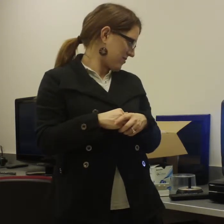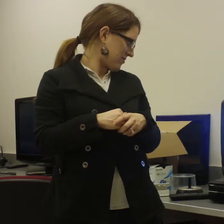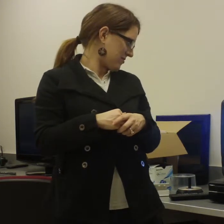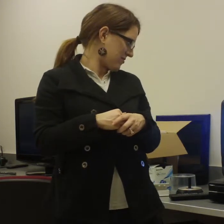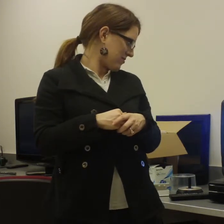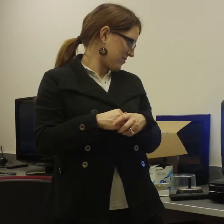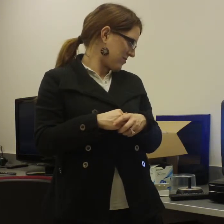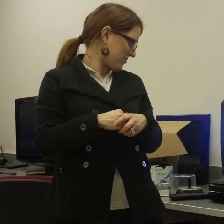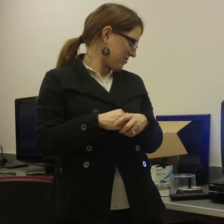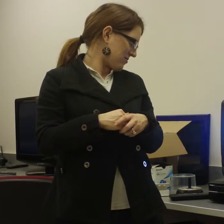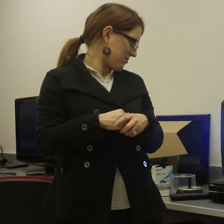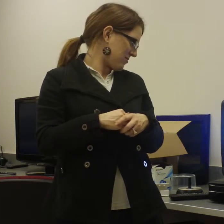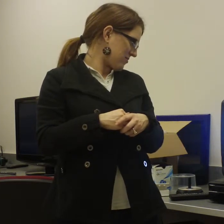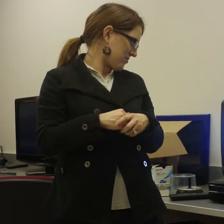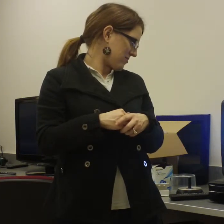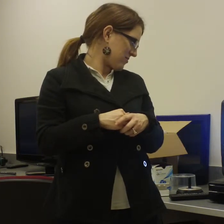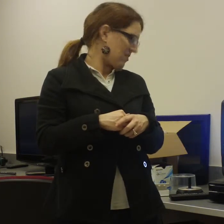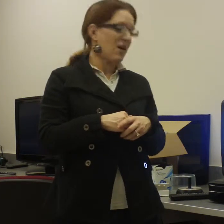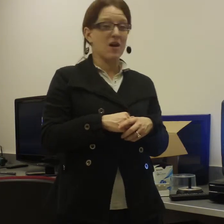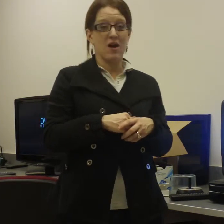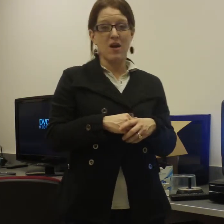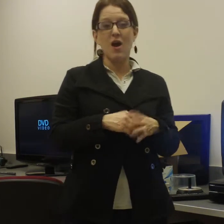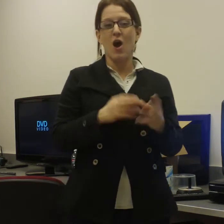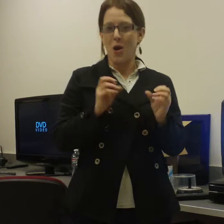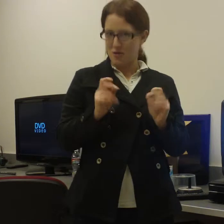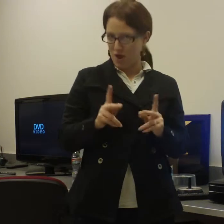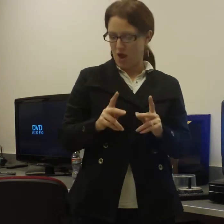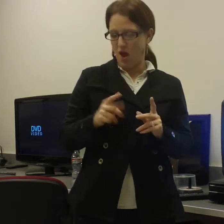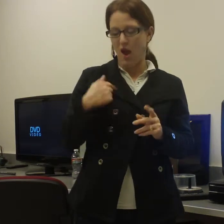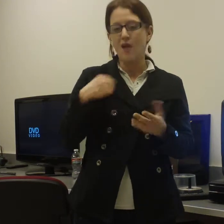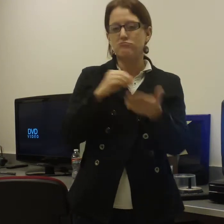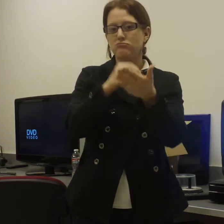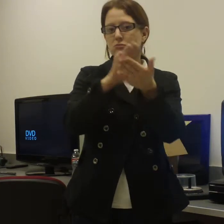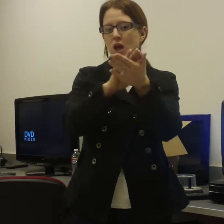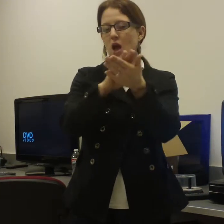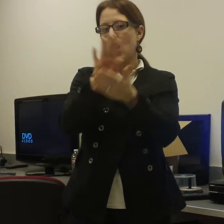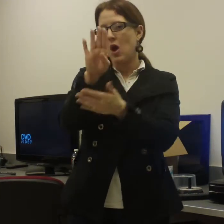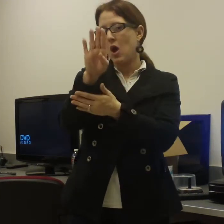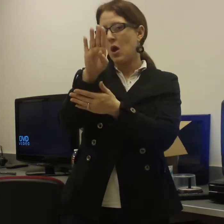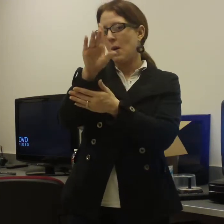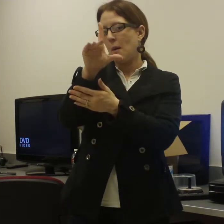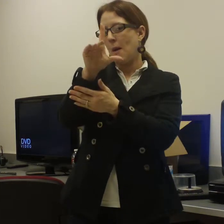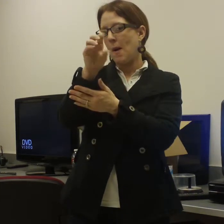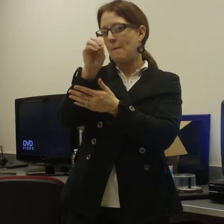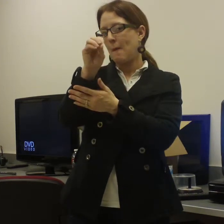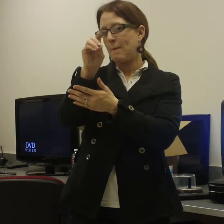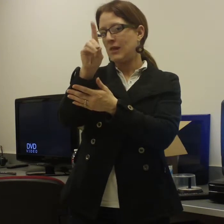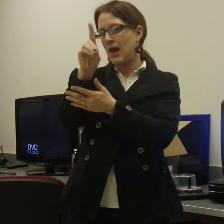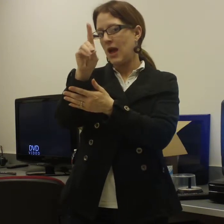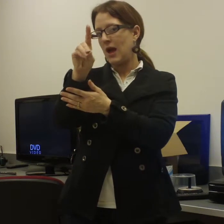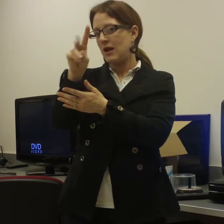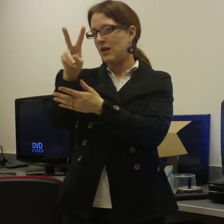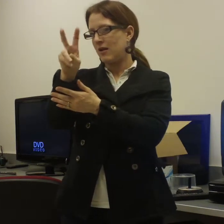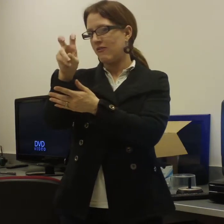Okay. Blood vessels. I'm going to put blood vessels over here because we're going to talk about that's a kind of a general term.